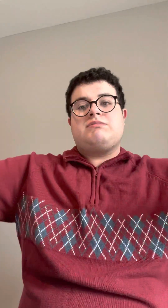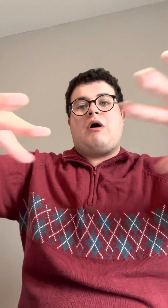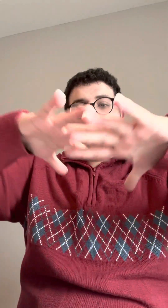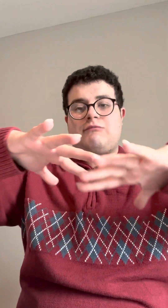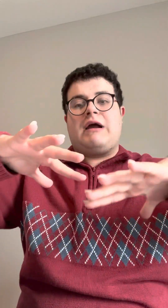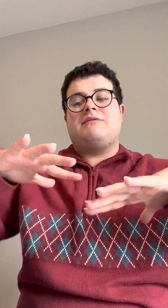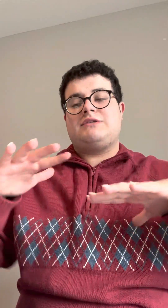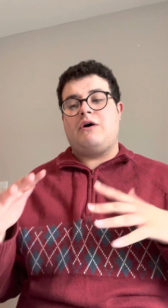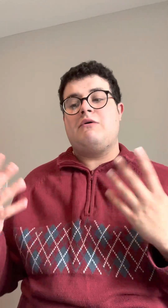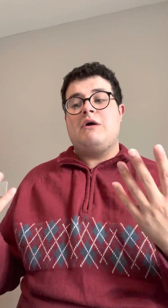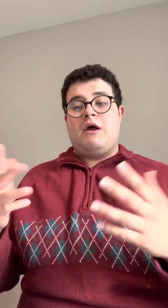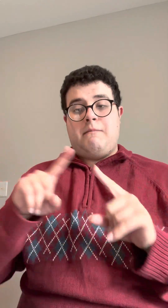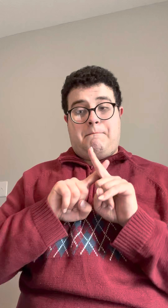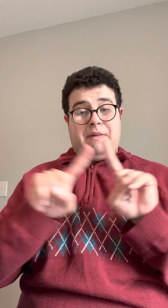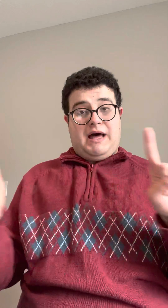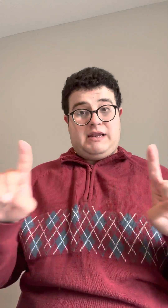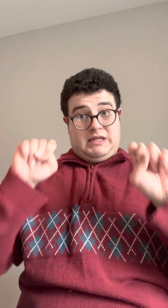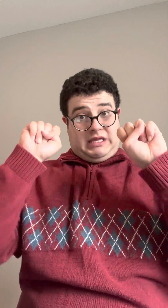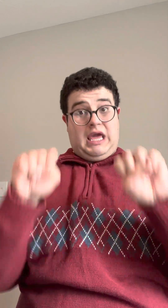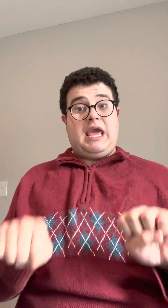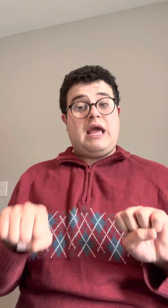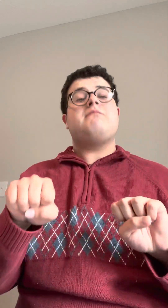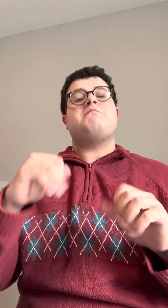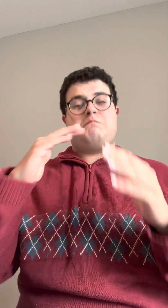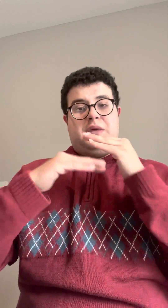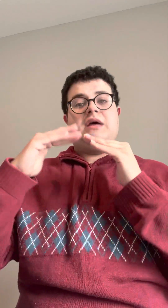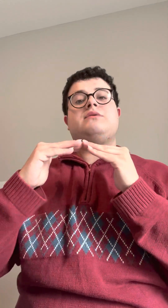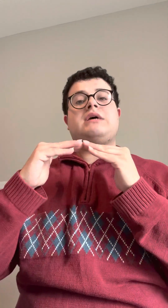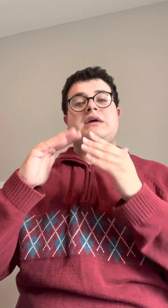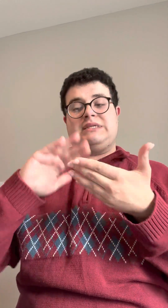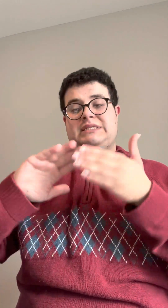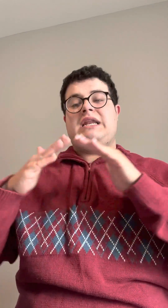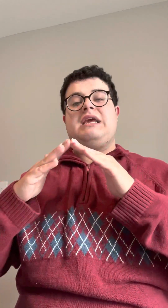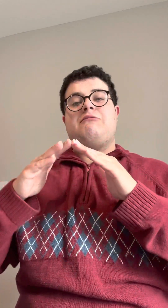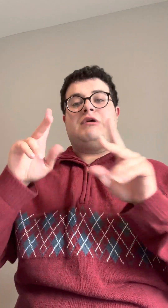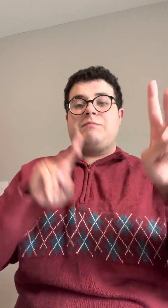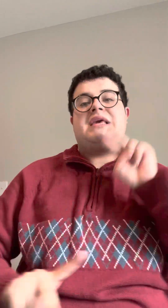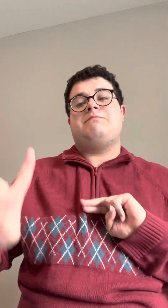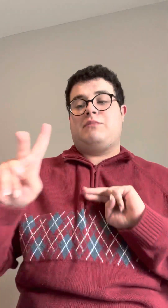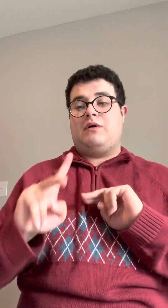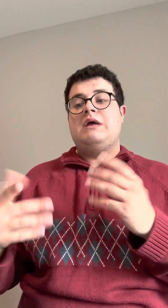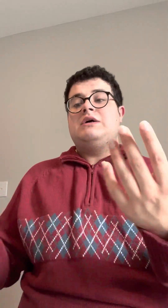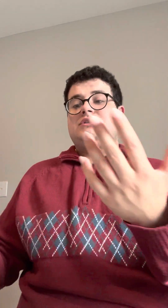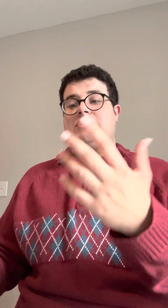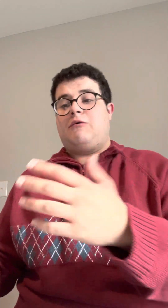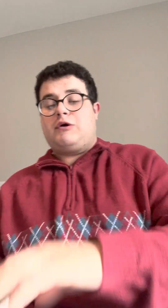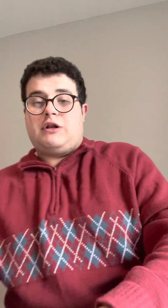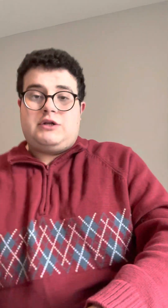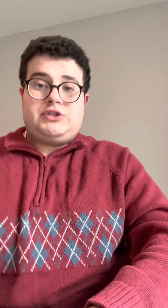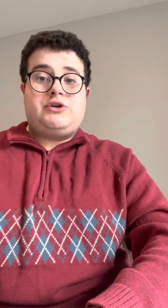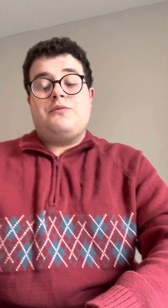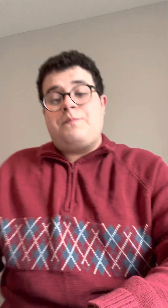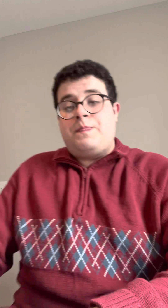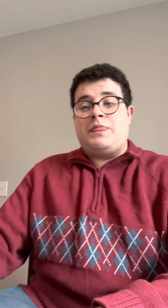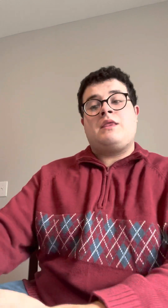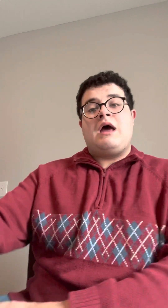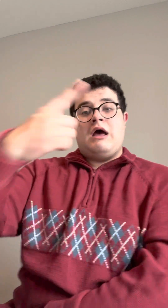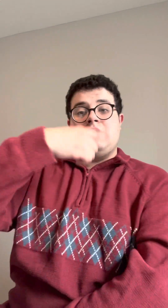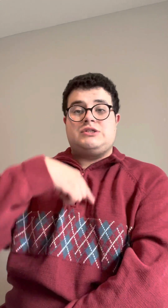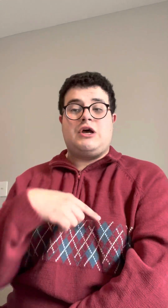all around. So, but can build city with people. So we're going to do, so